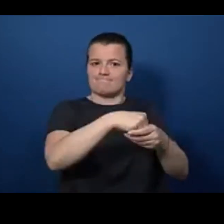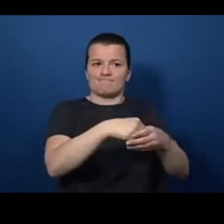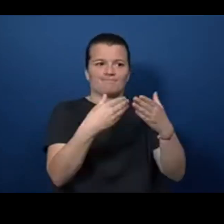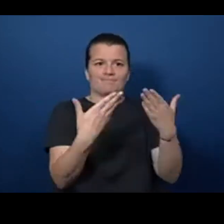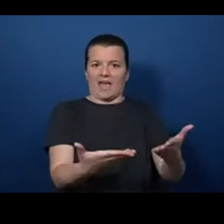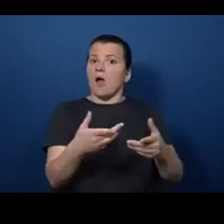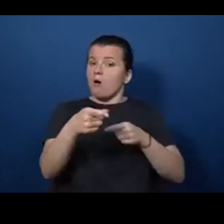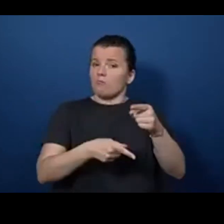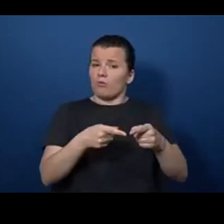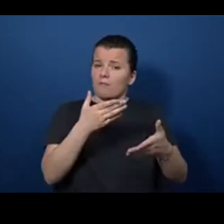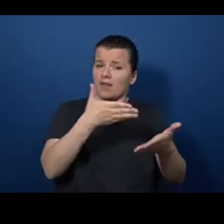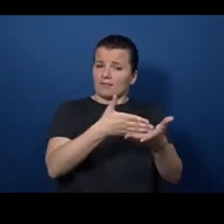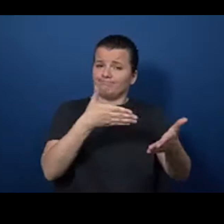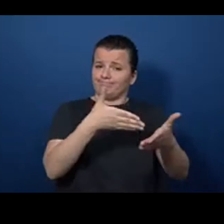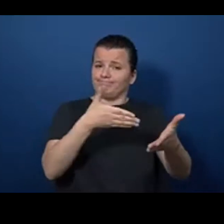rights focus,